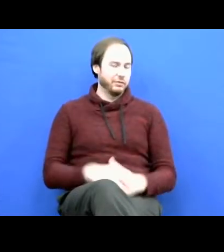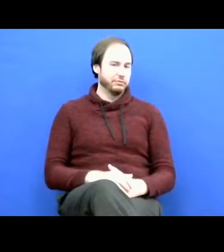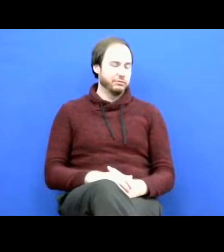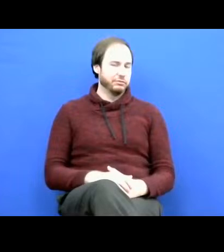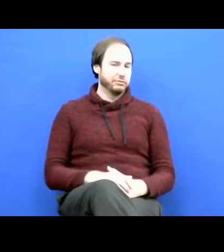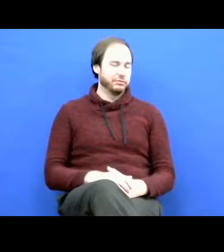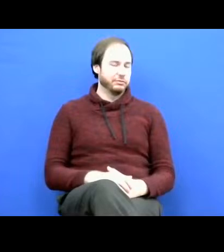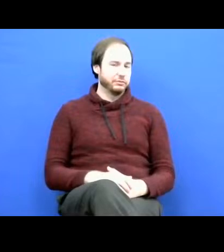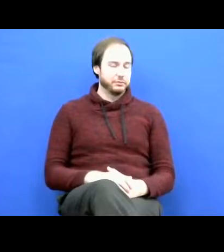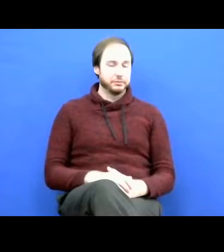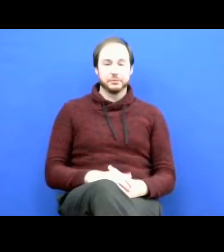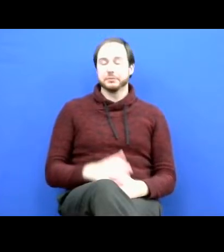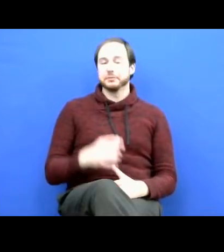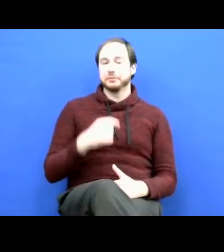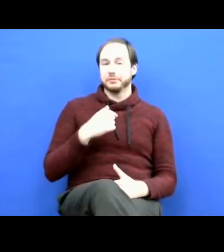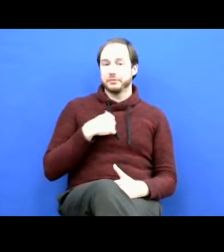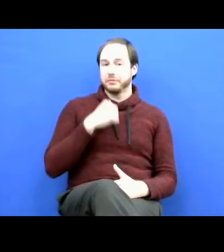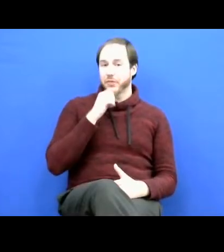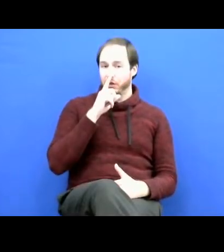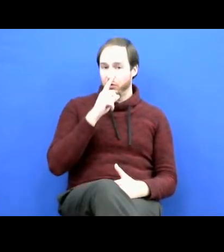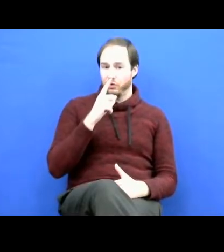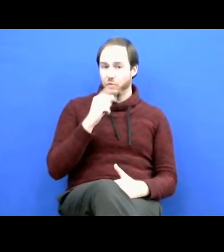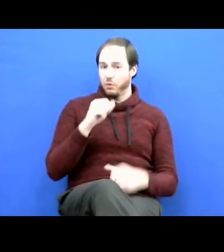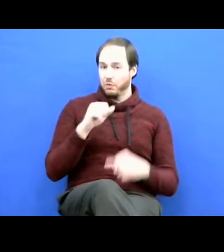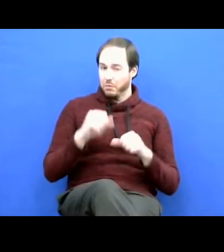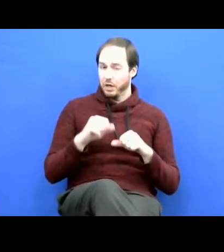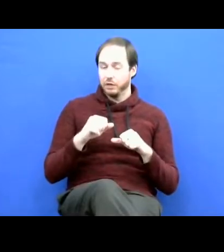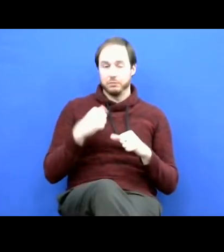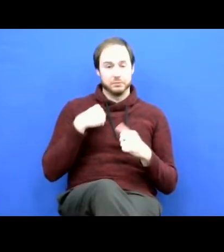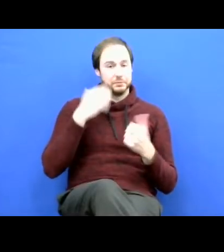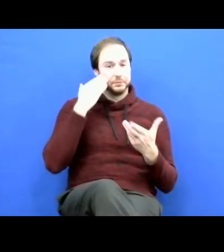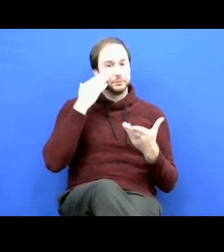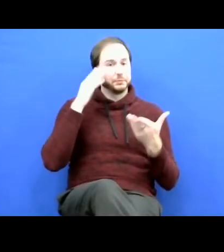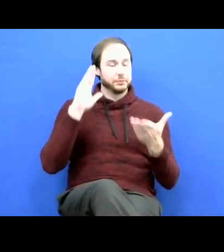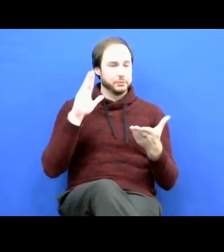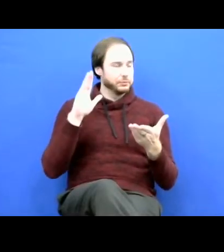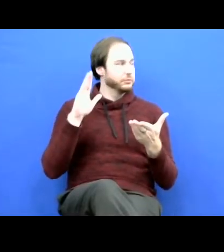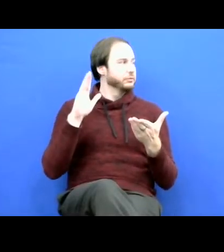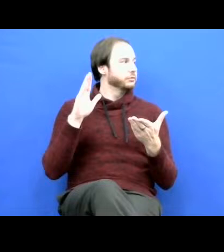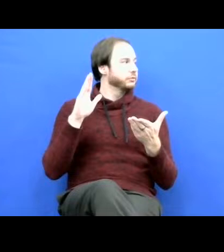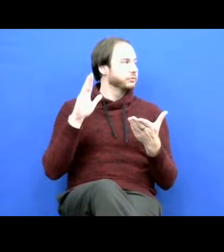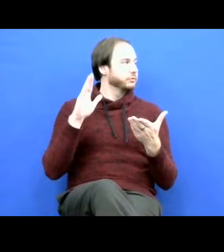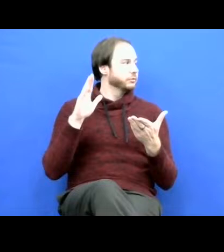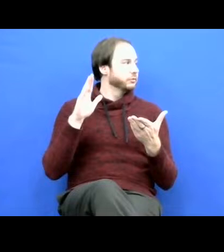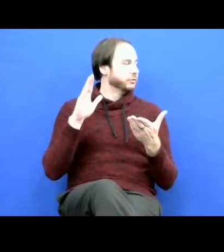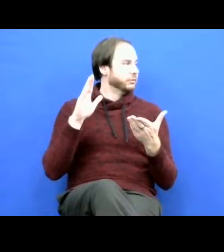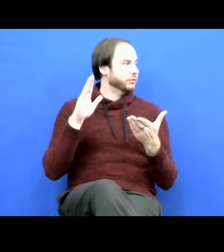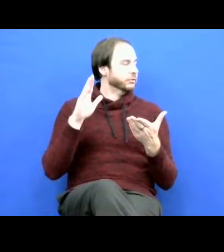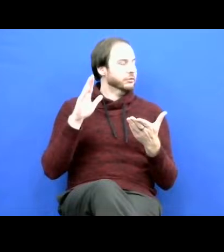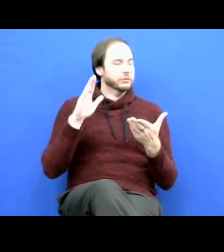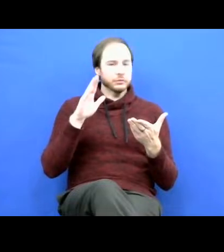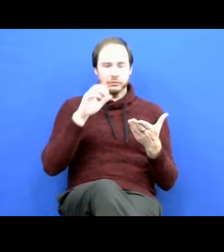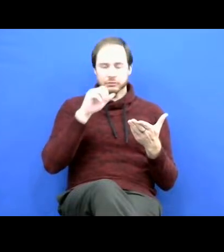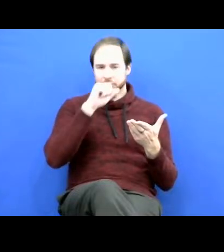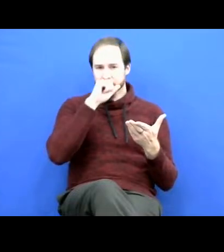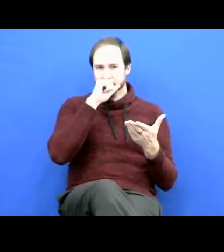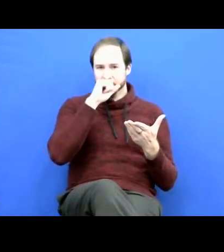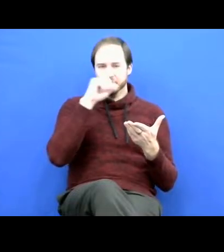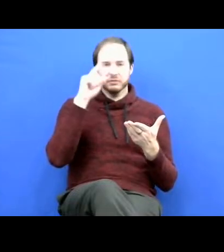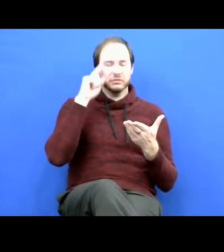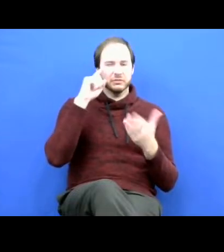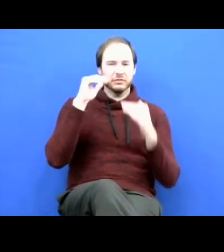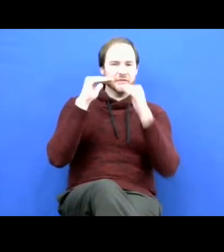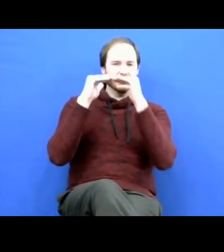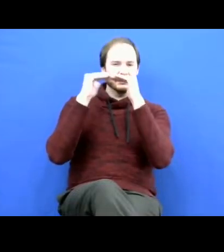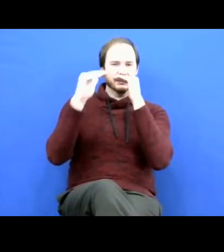You know, one of the things I don't know if it would be possible, you know, one of the things in terms of ceiling